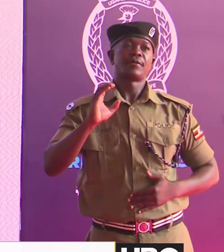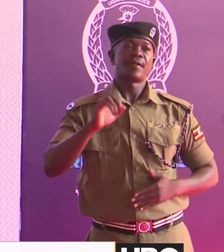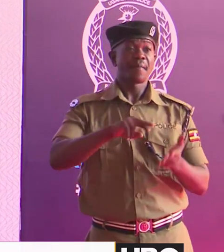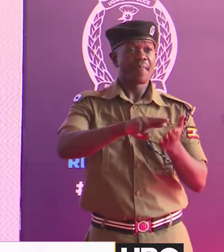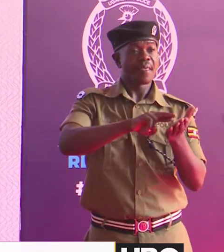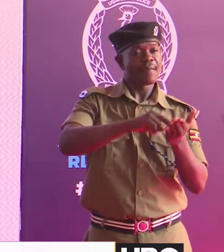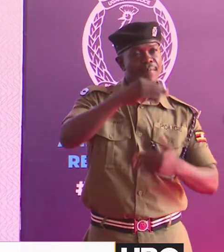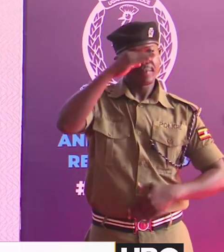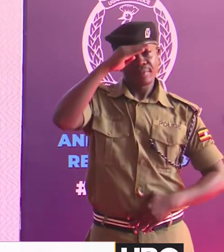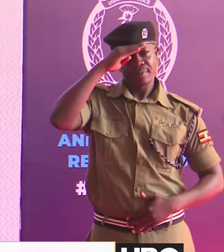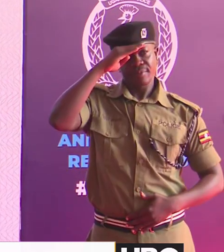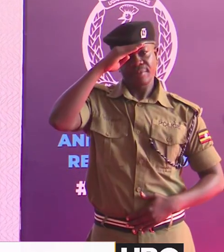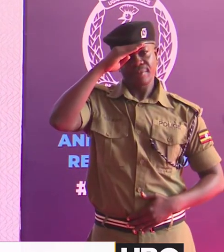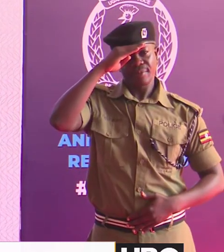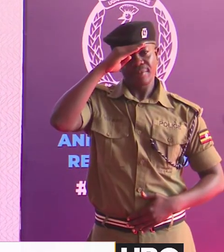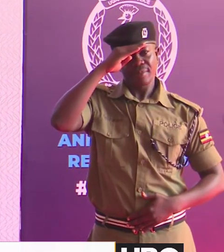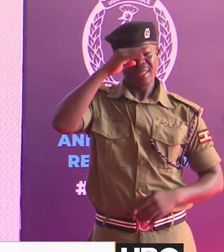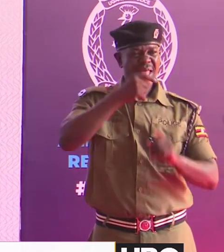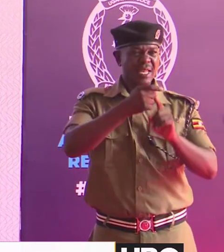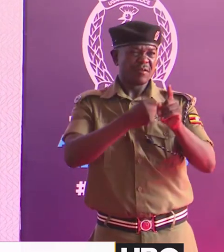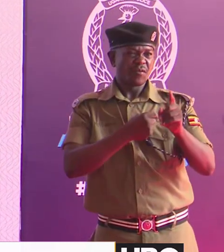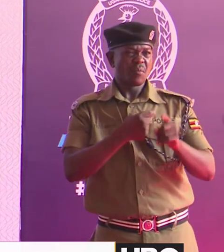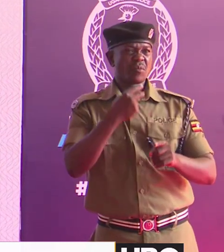police from